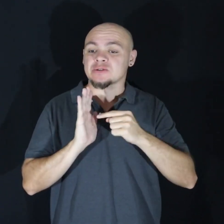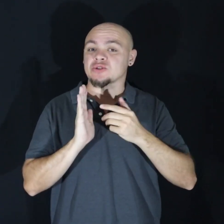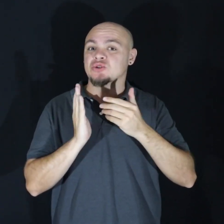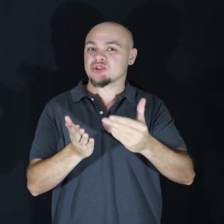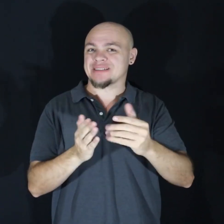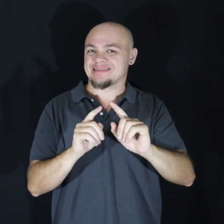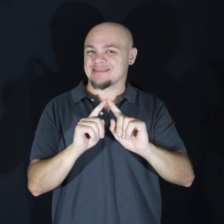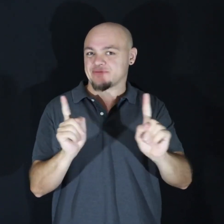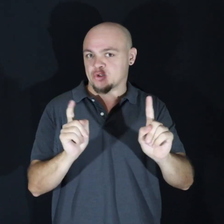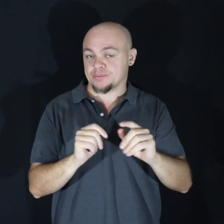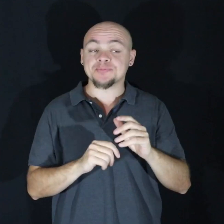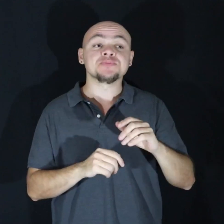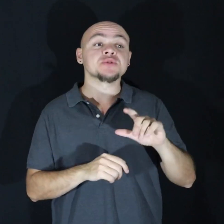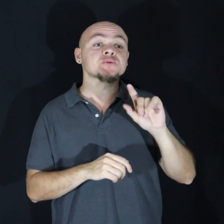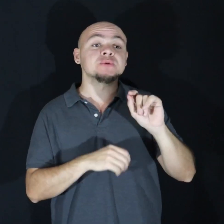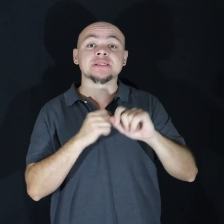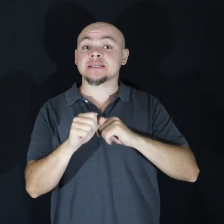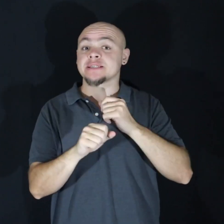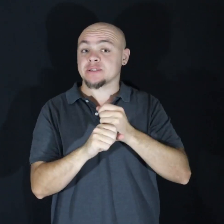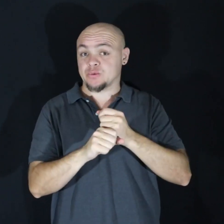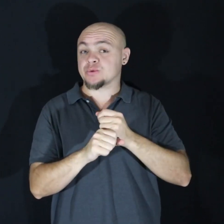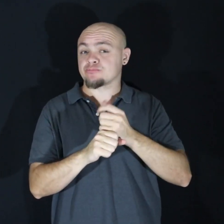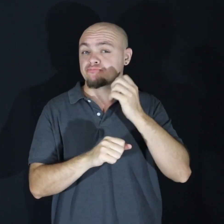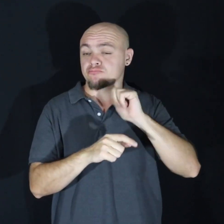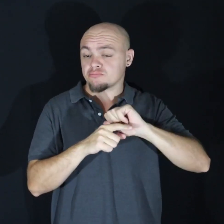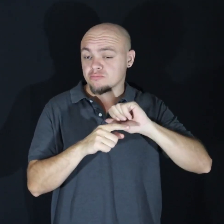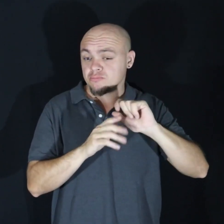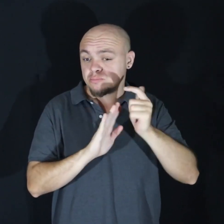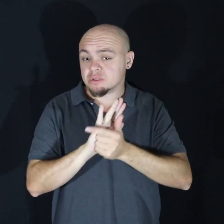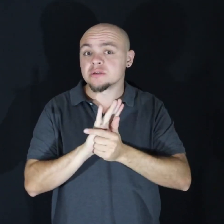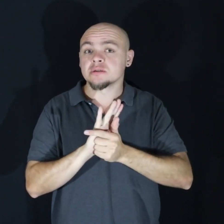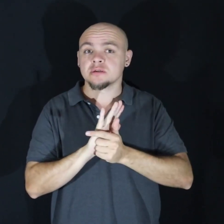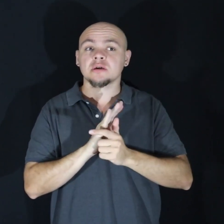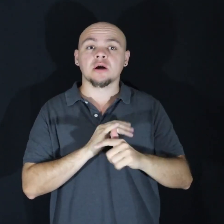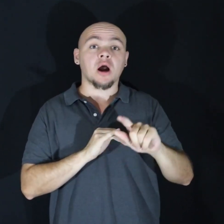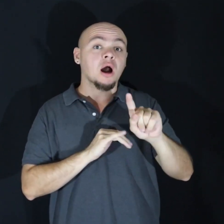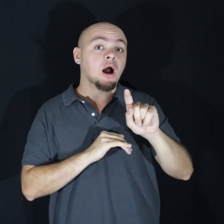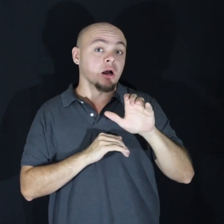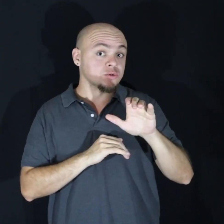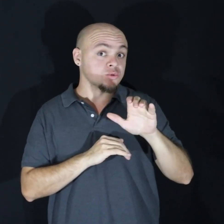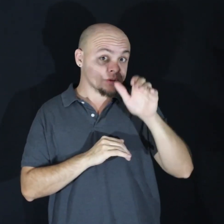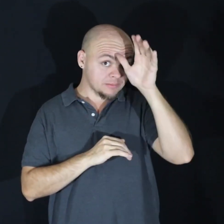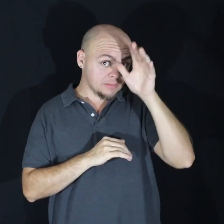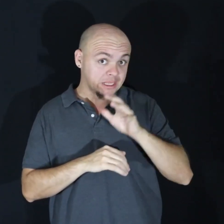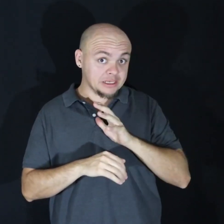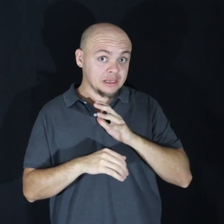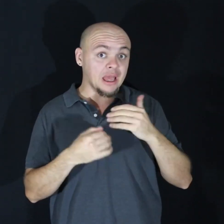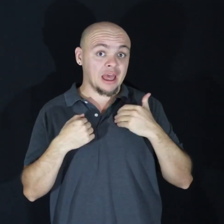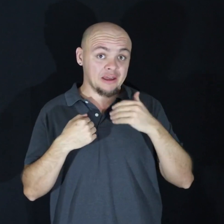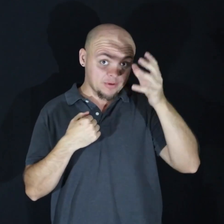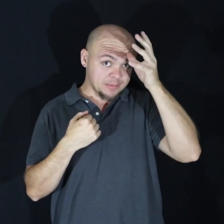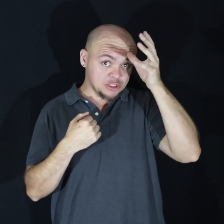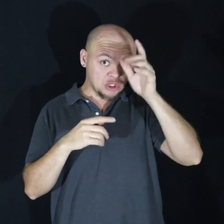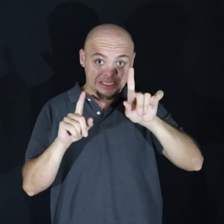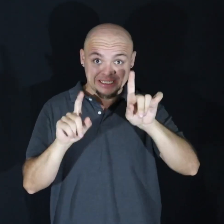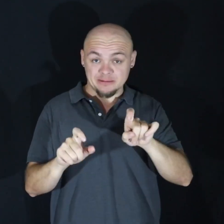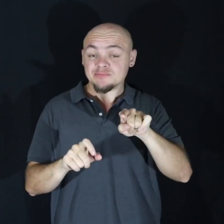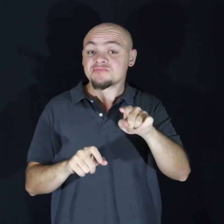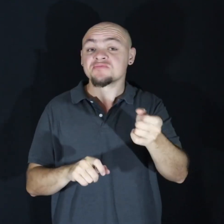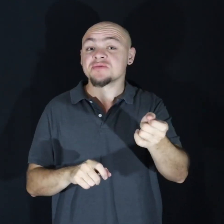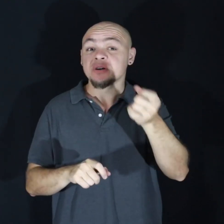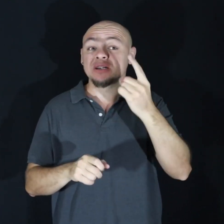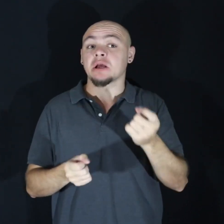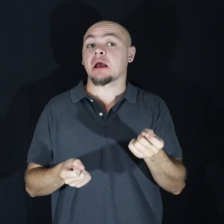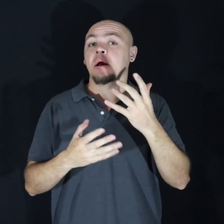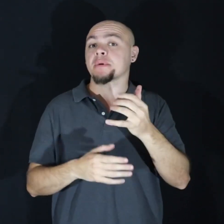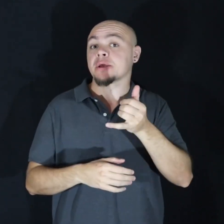In 20 years of practice, I've had over 100 men take a paternity test, like Jerry Springer. Seriously, do you know how many were